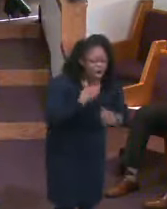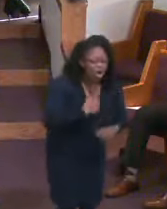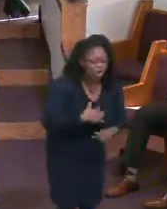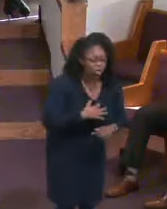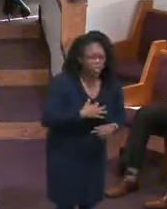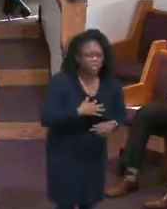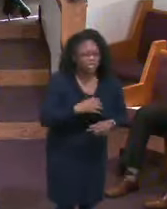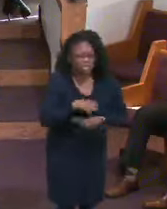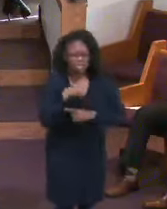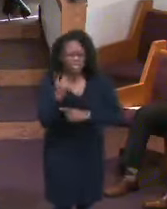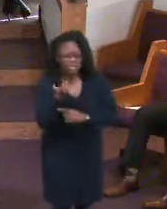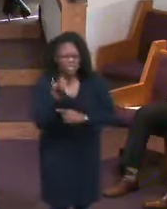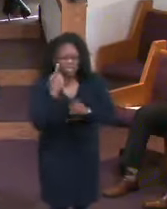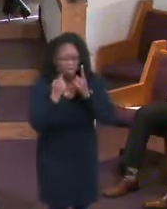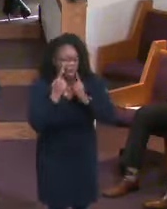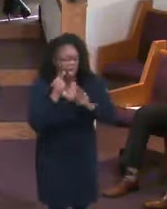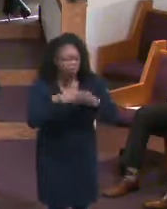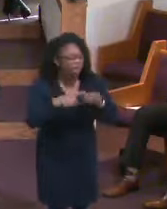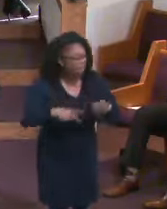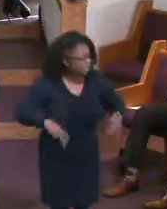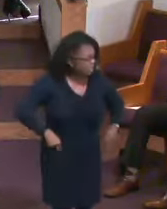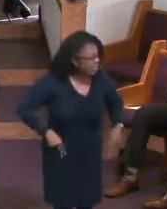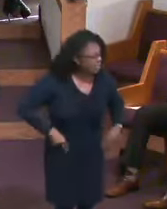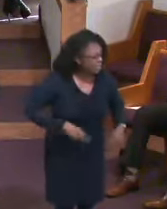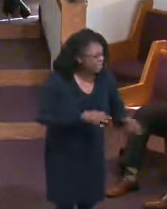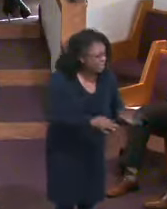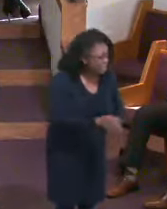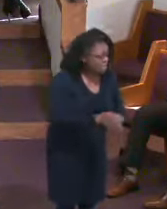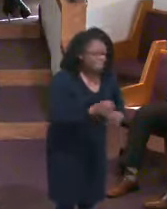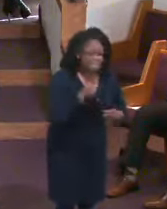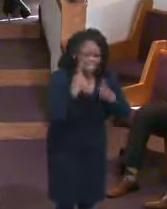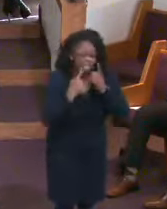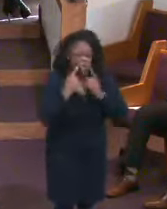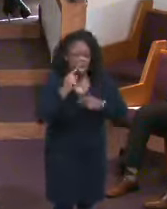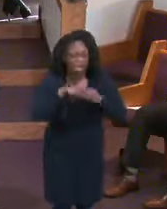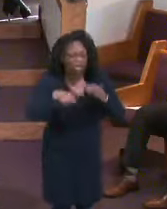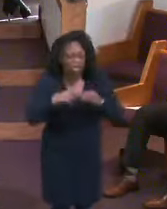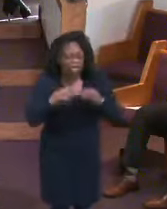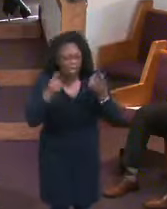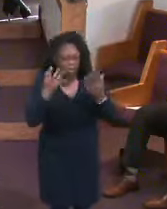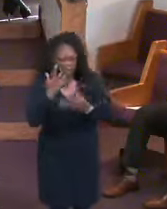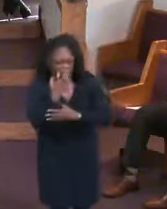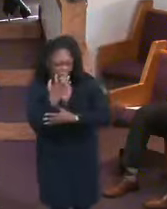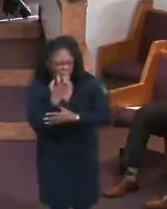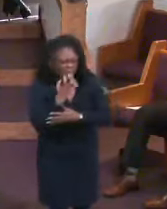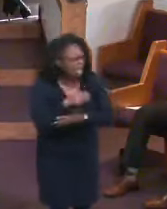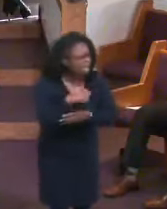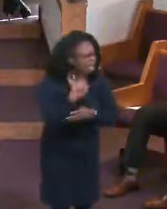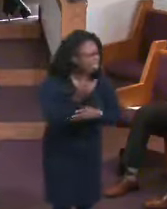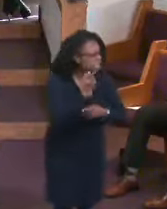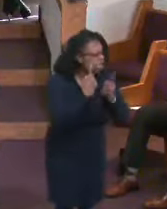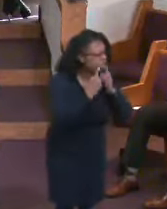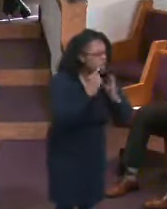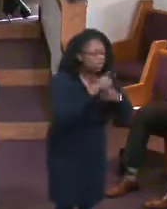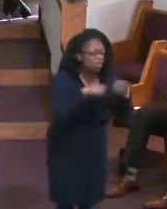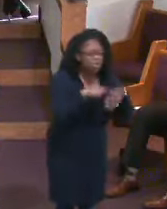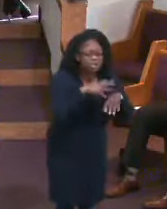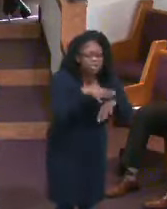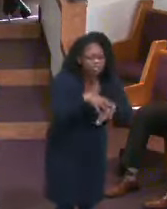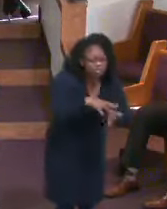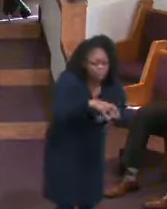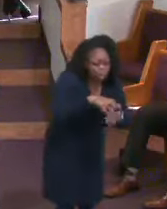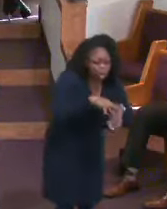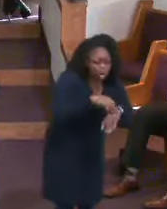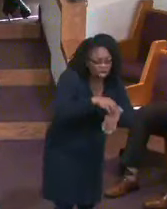their diaper needs changing. There's a cry when they are mad. There's another cry when they're just spoiled and don't want to be put down. There's another